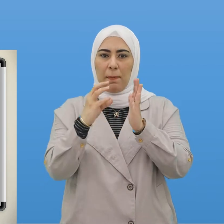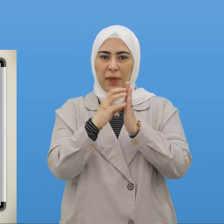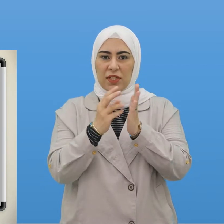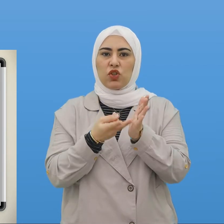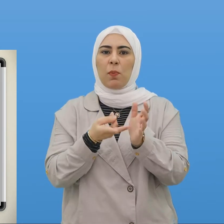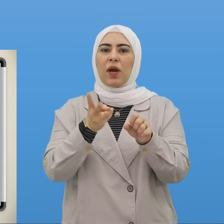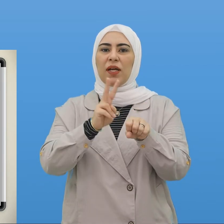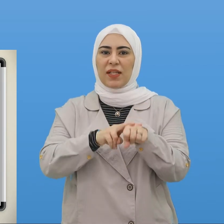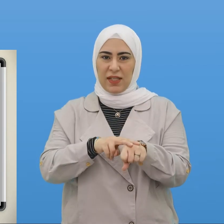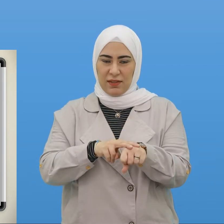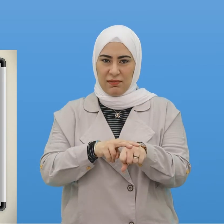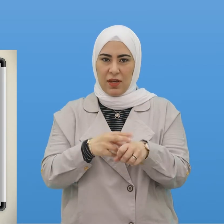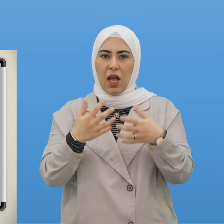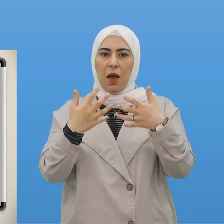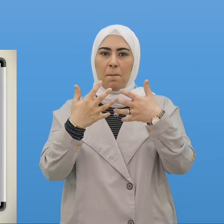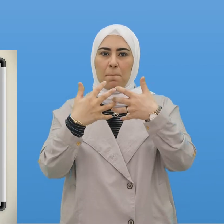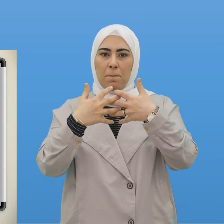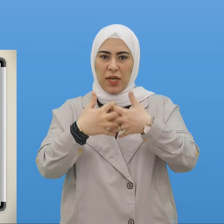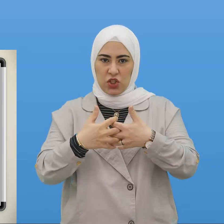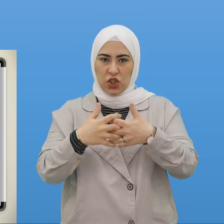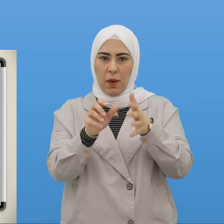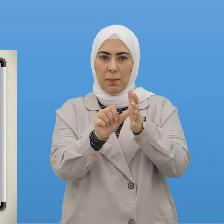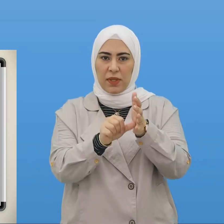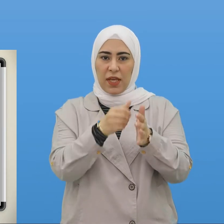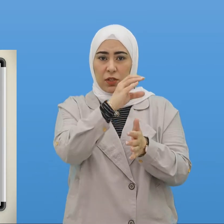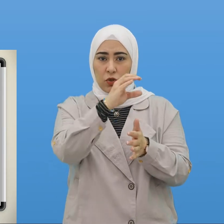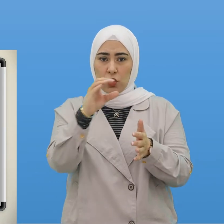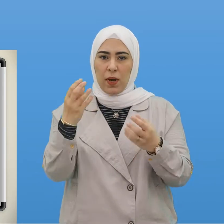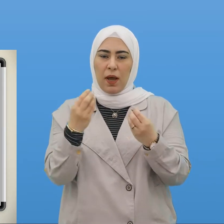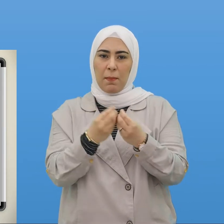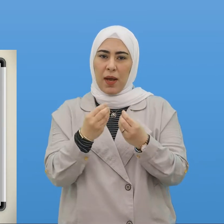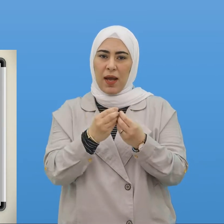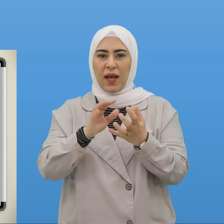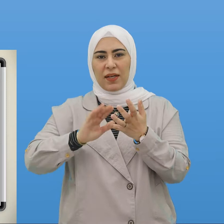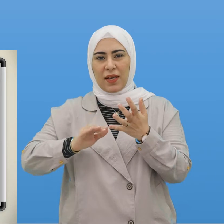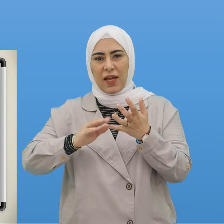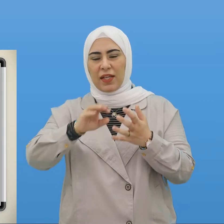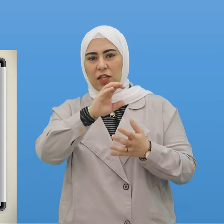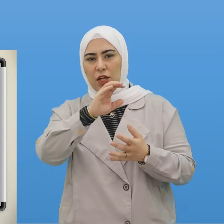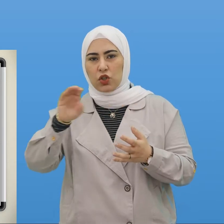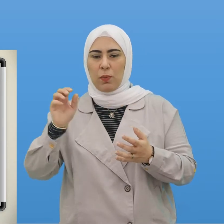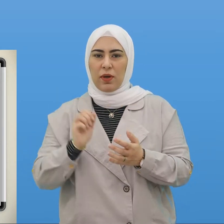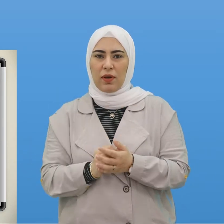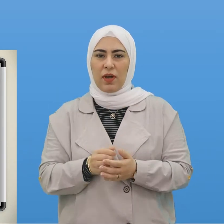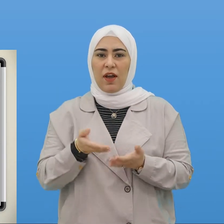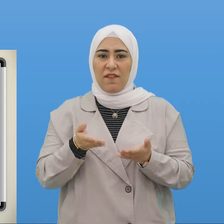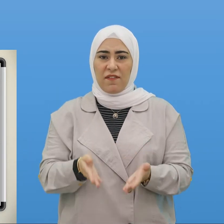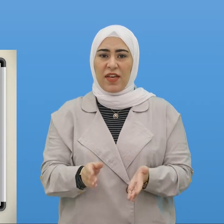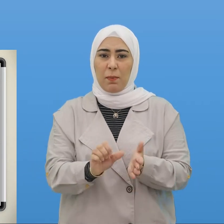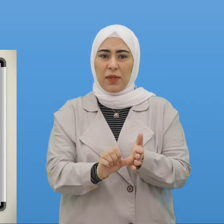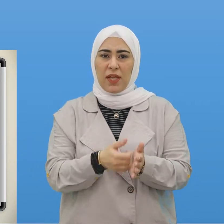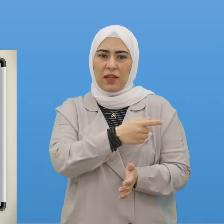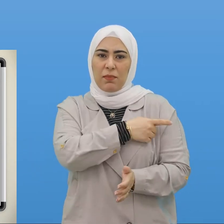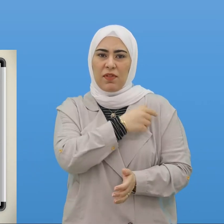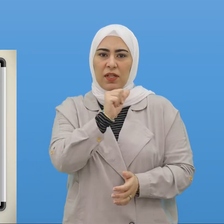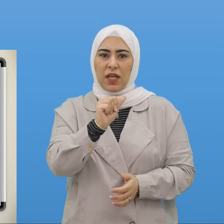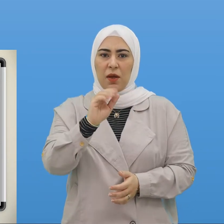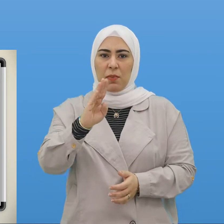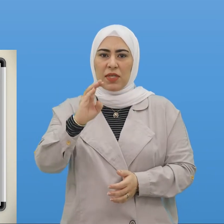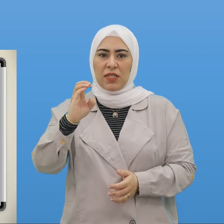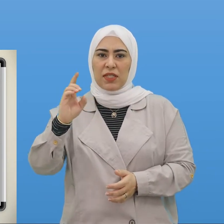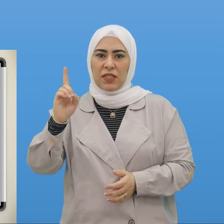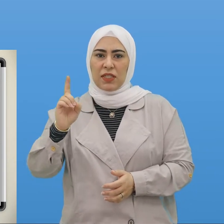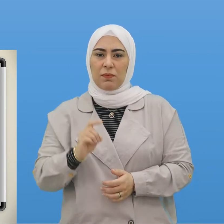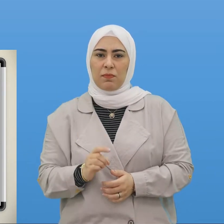the article again. Match each beginning with one of the endings you have. So you have beginnings A, B, C, and D, and